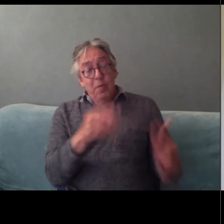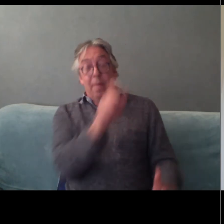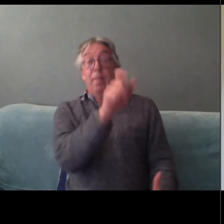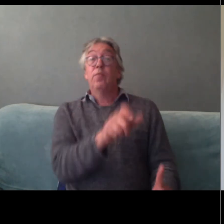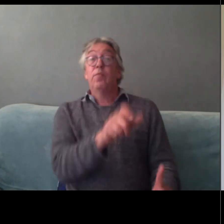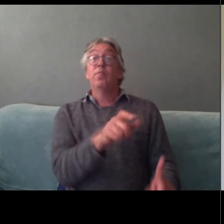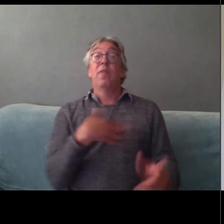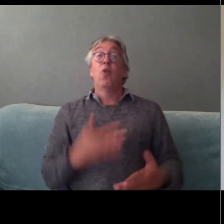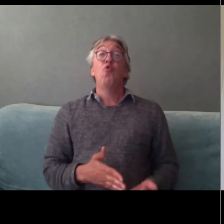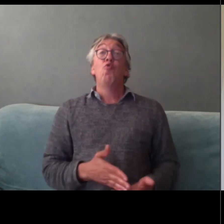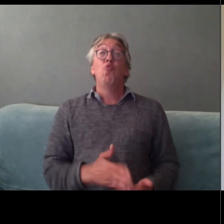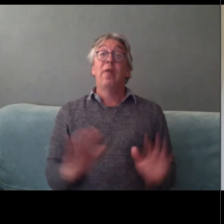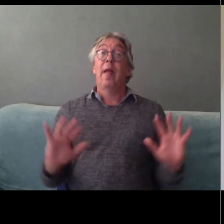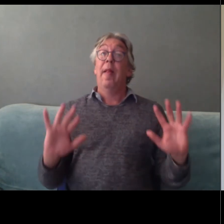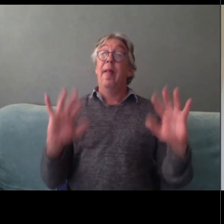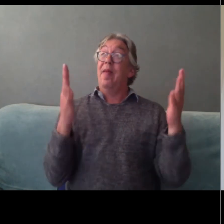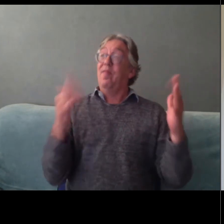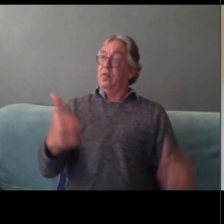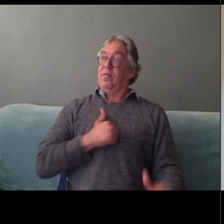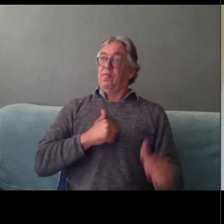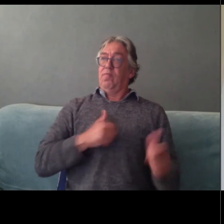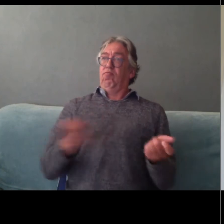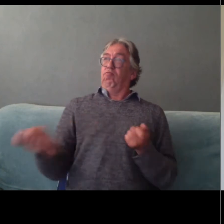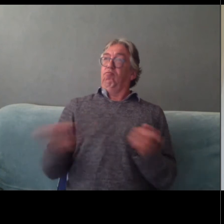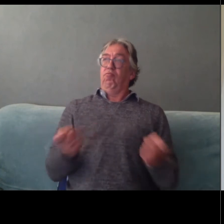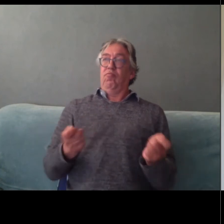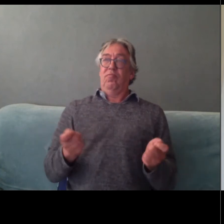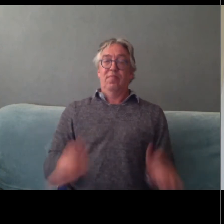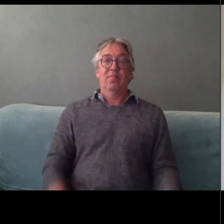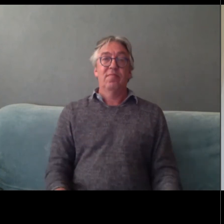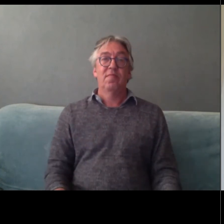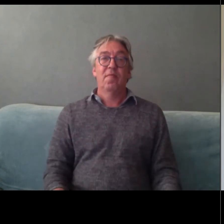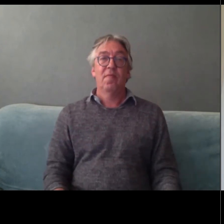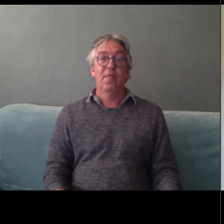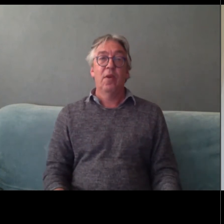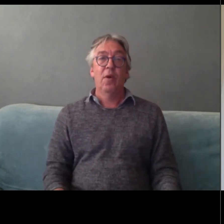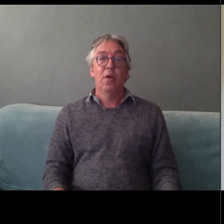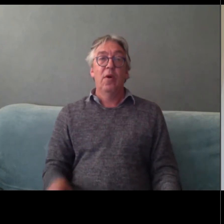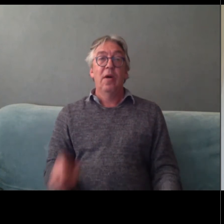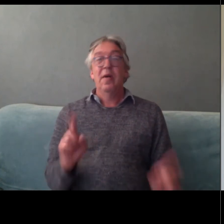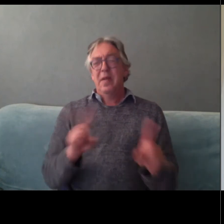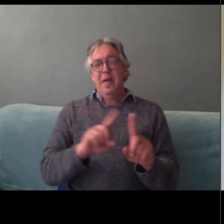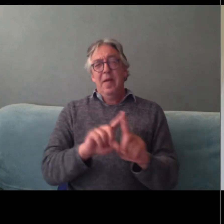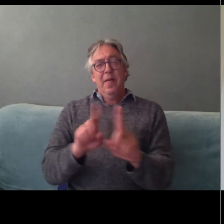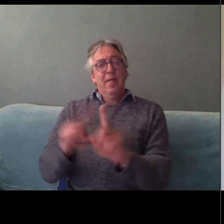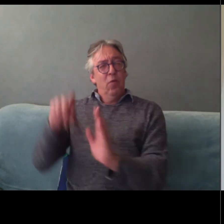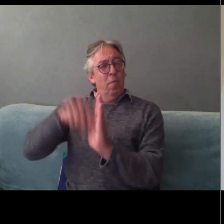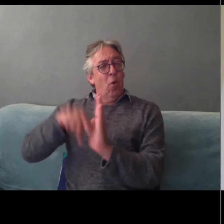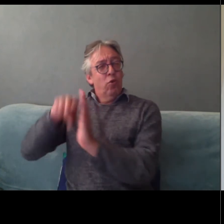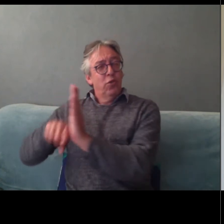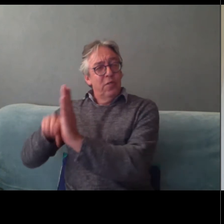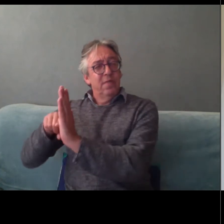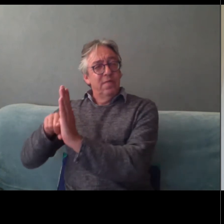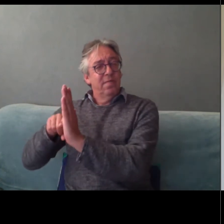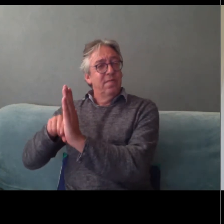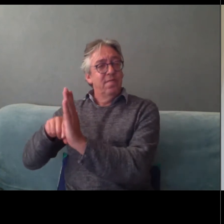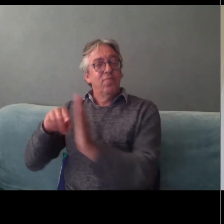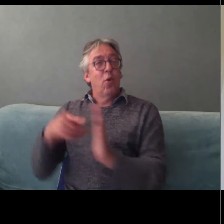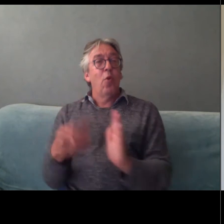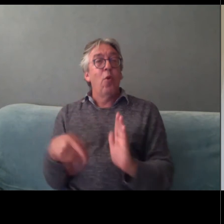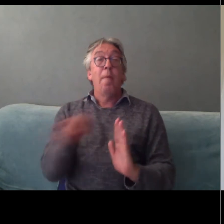to start from that basis. And across a range of policy functions, the eligibility criteria need to be